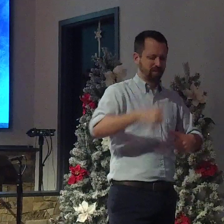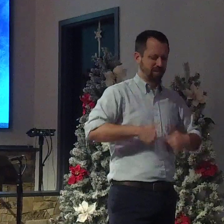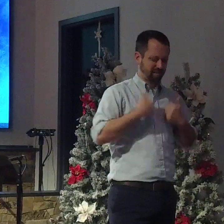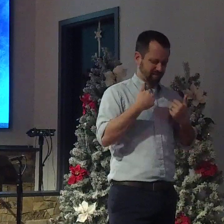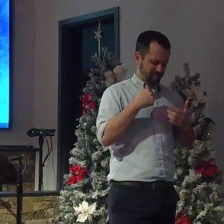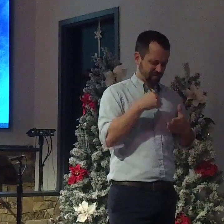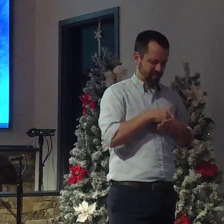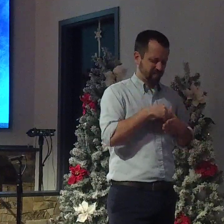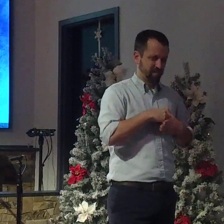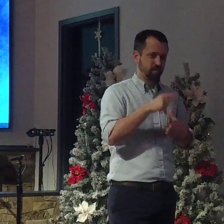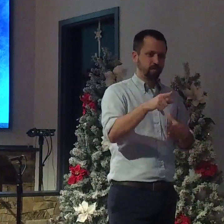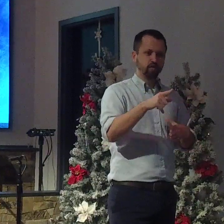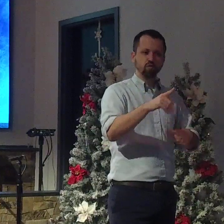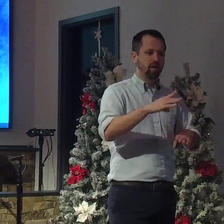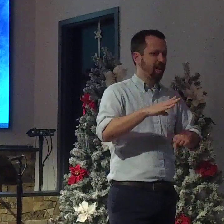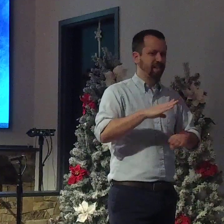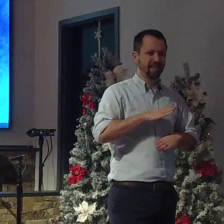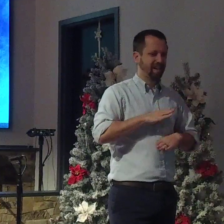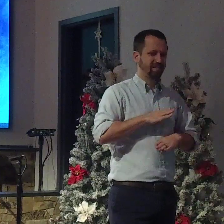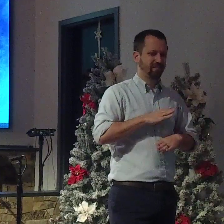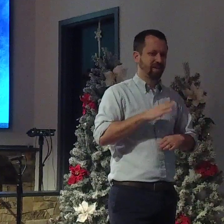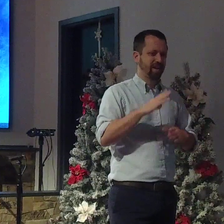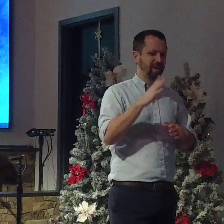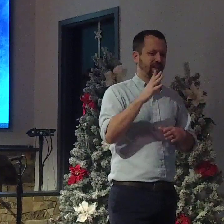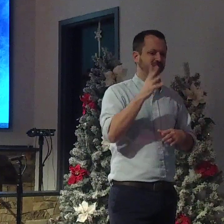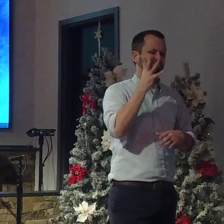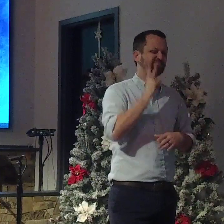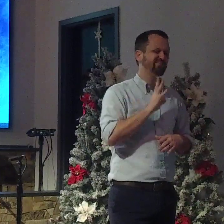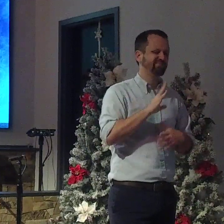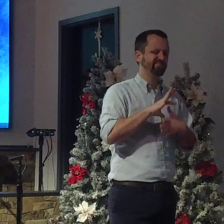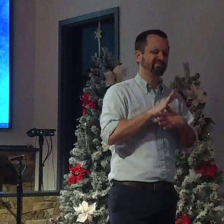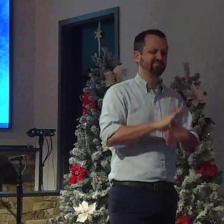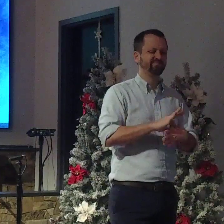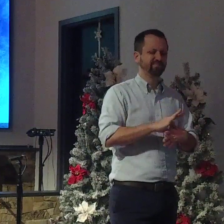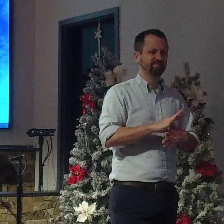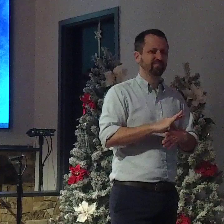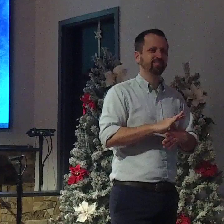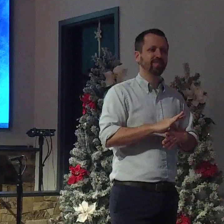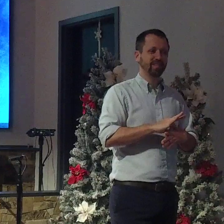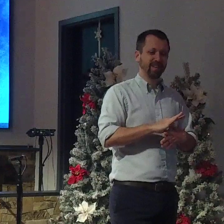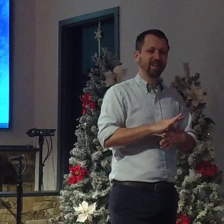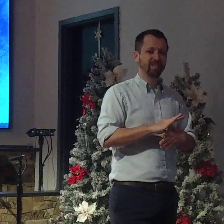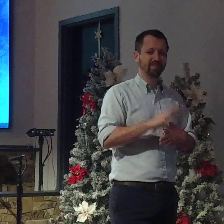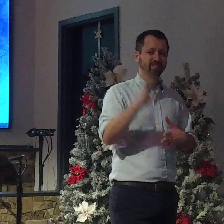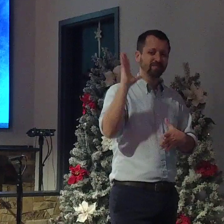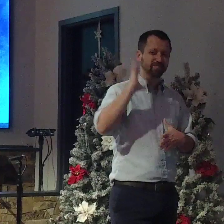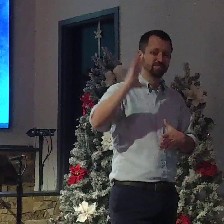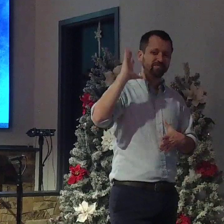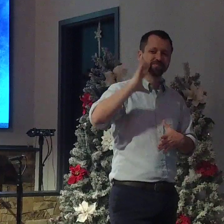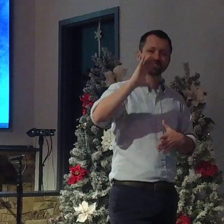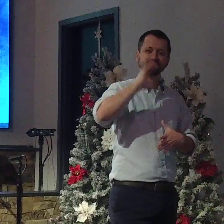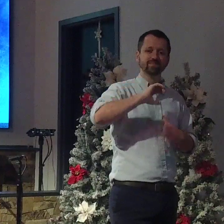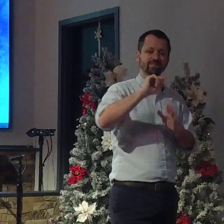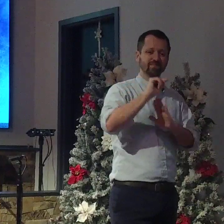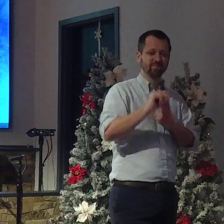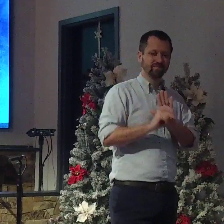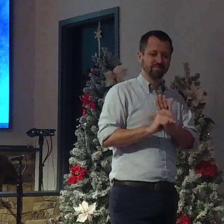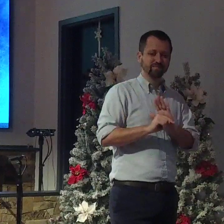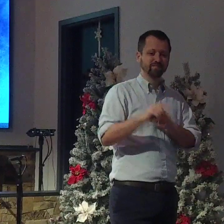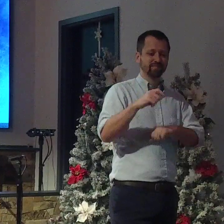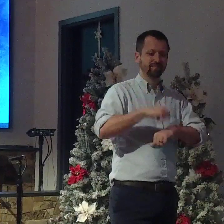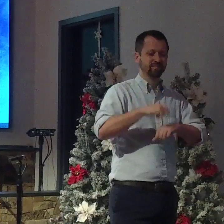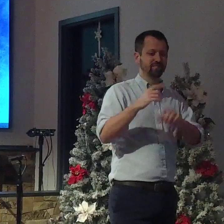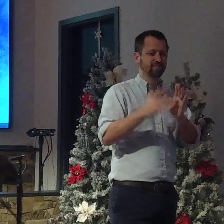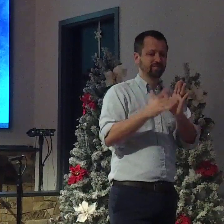right? Know that your salvation is secure. Your home in heaven is still waiting for you one day.